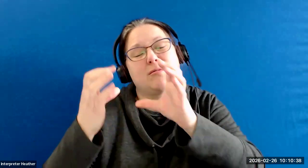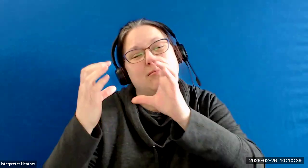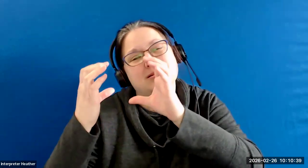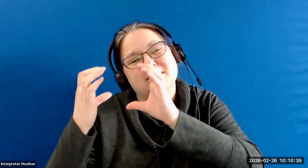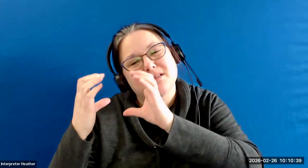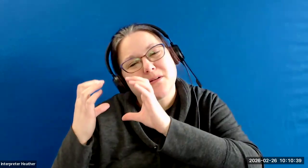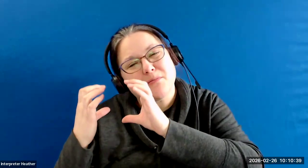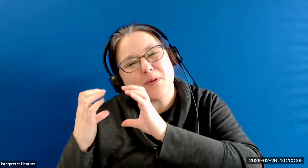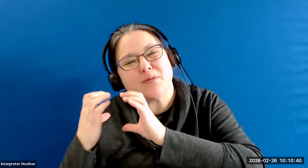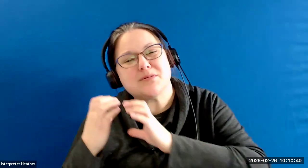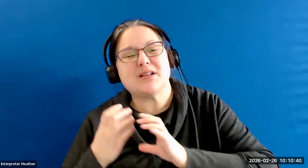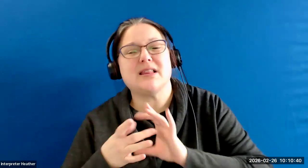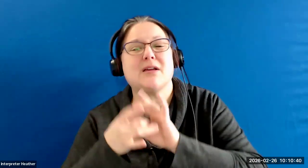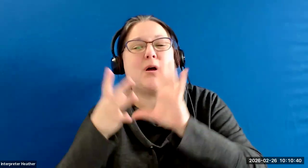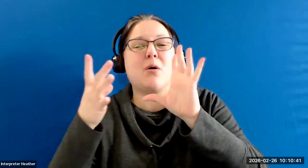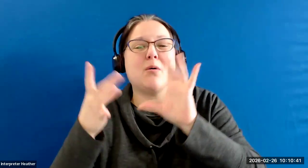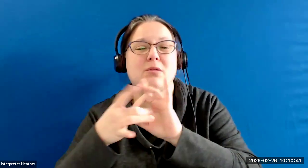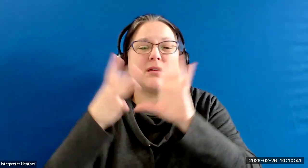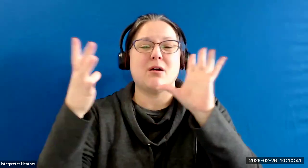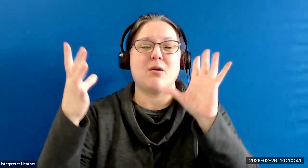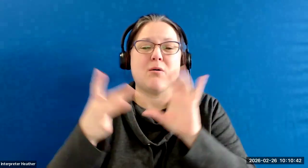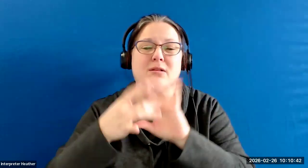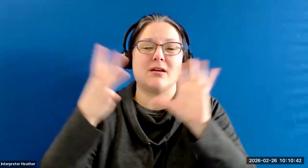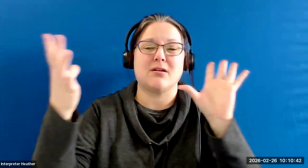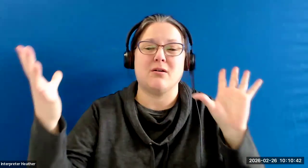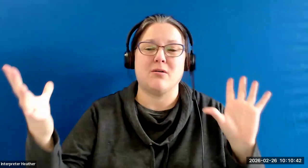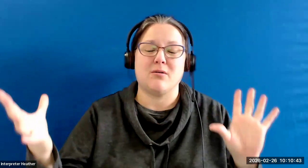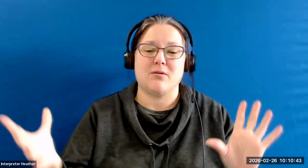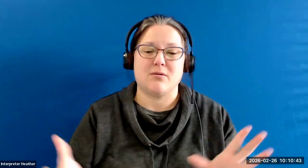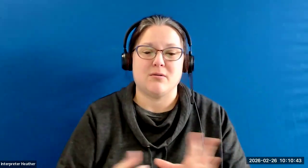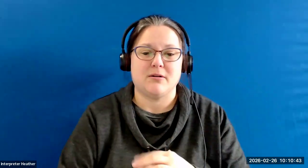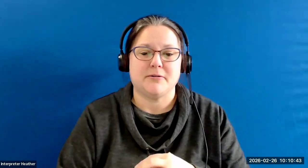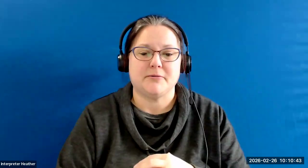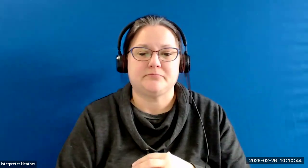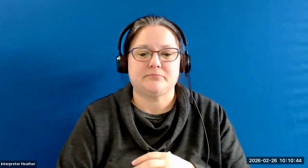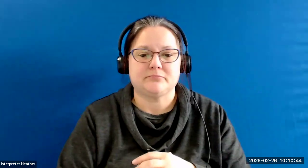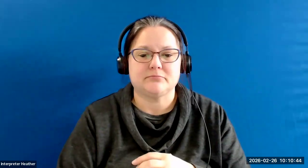your muscles and bones. Let go, let go, let go.